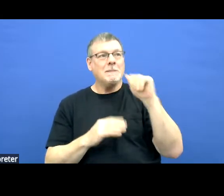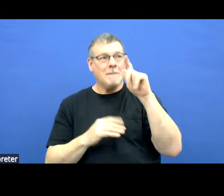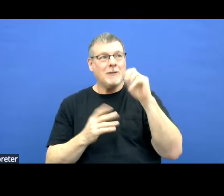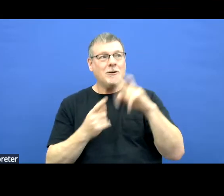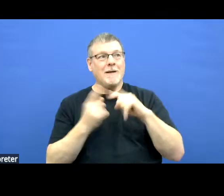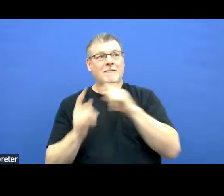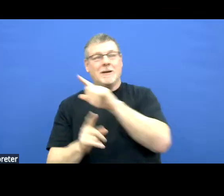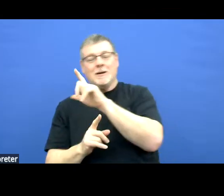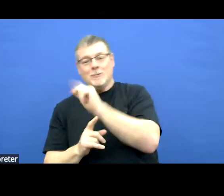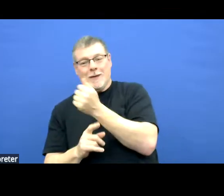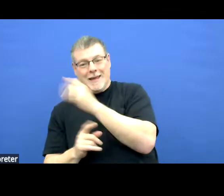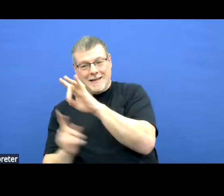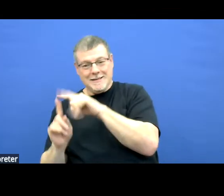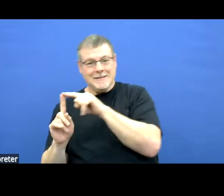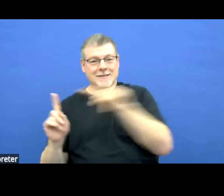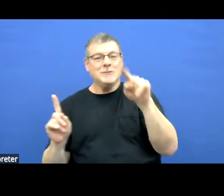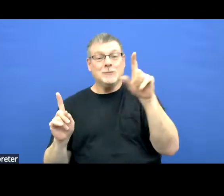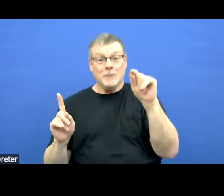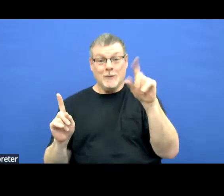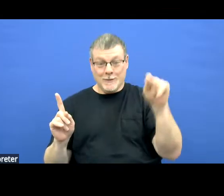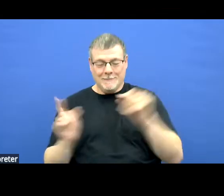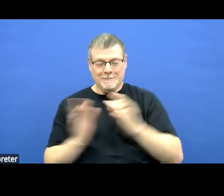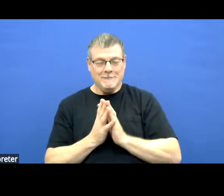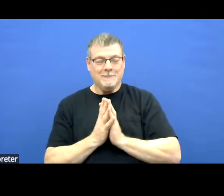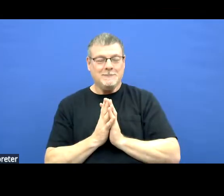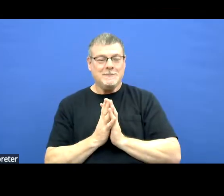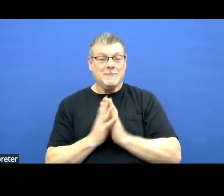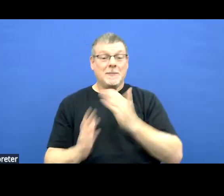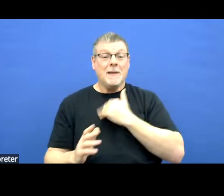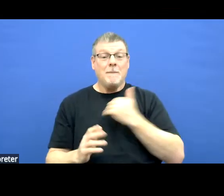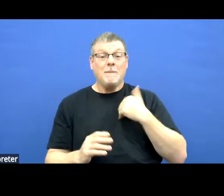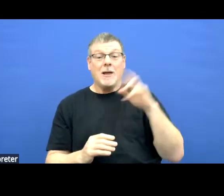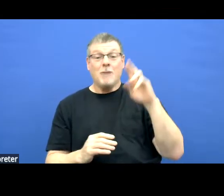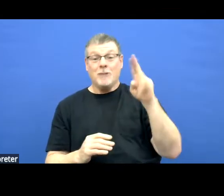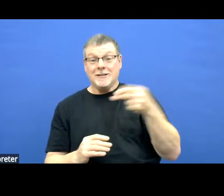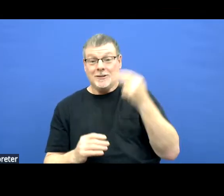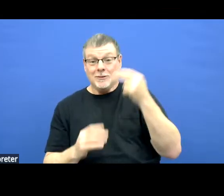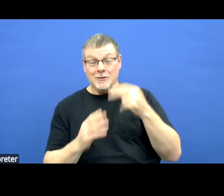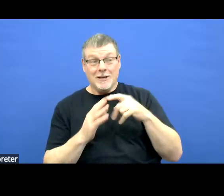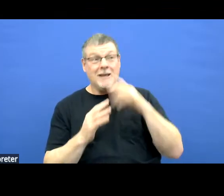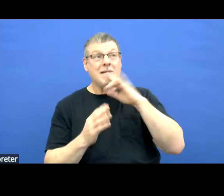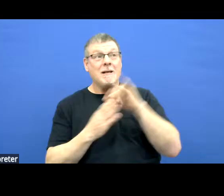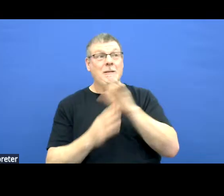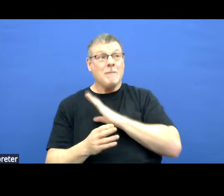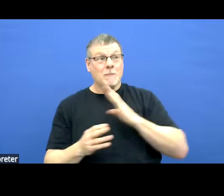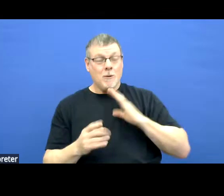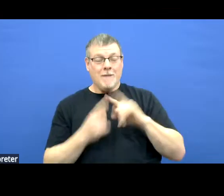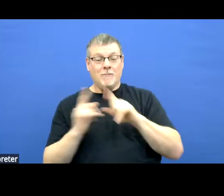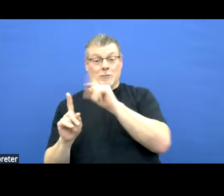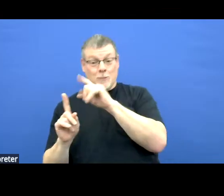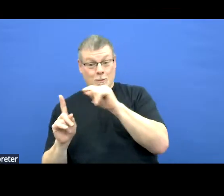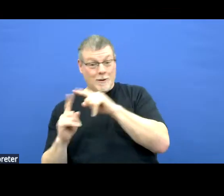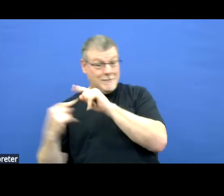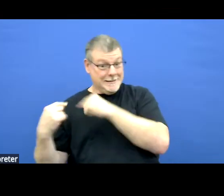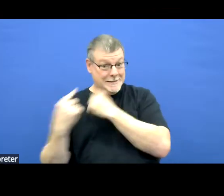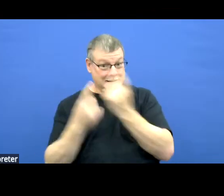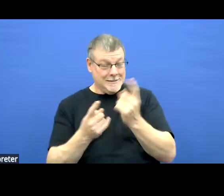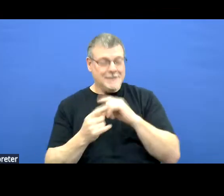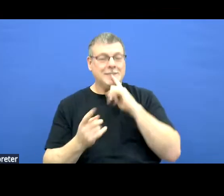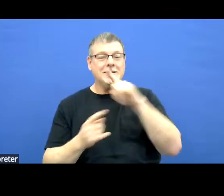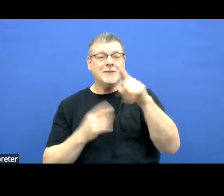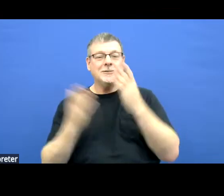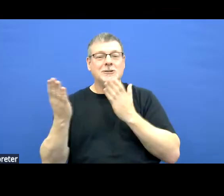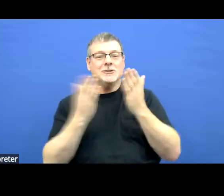from 2018 to 2020. As a member of the Rush Henrietta Singers Board since 2020, Emily has served